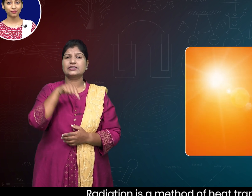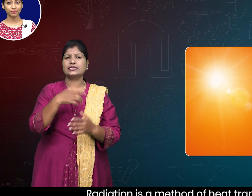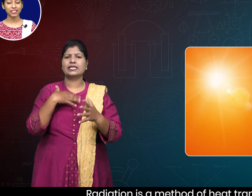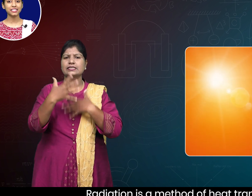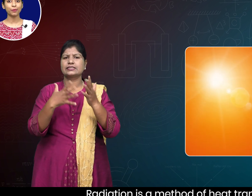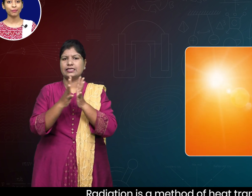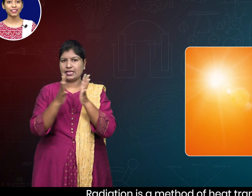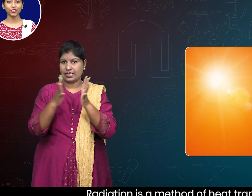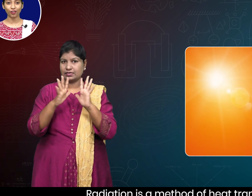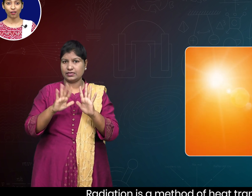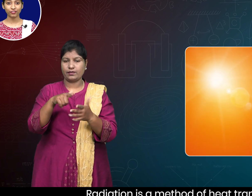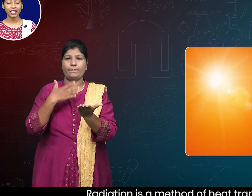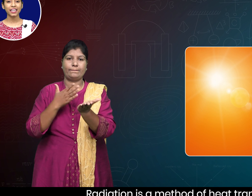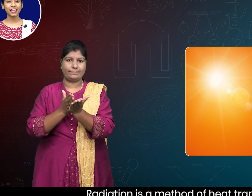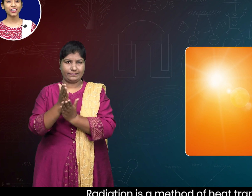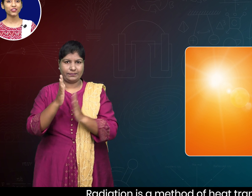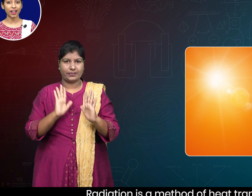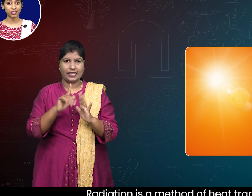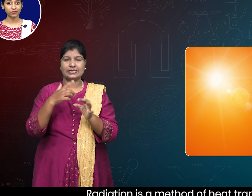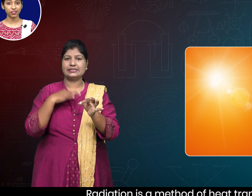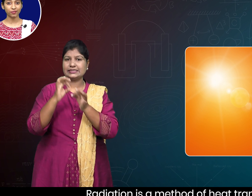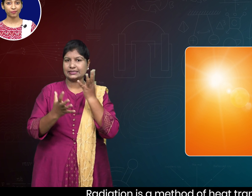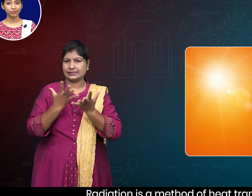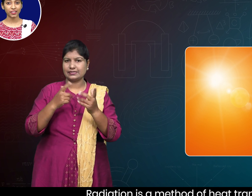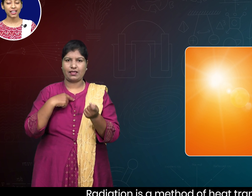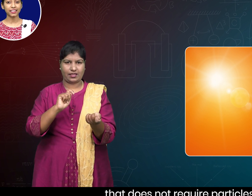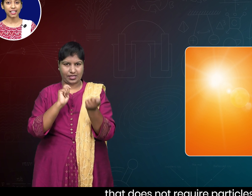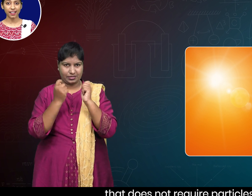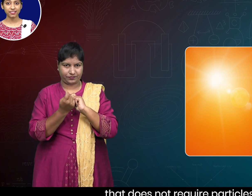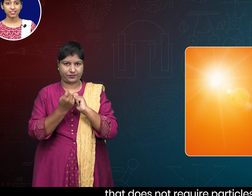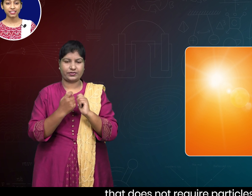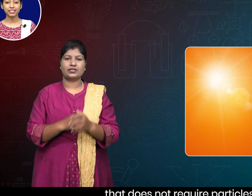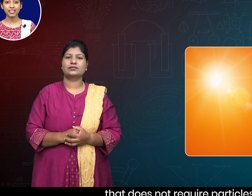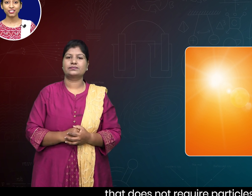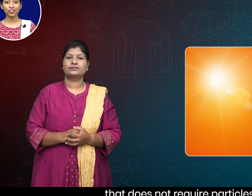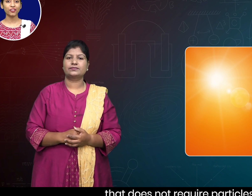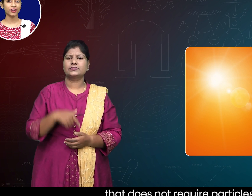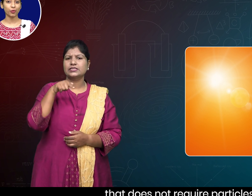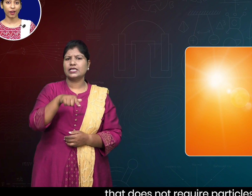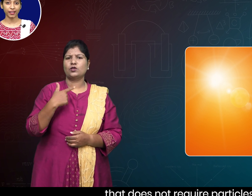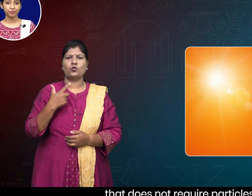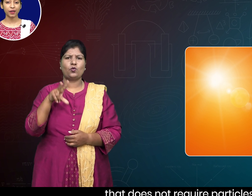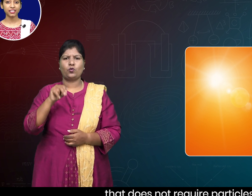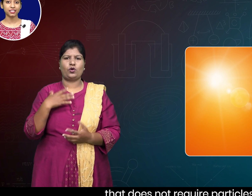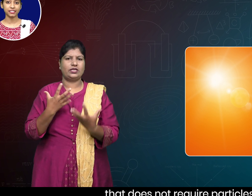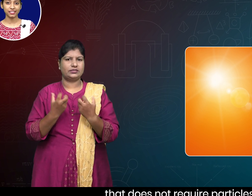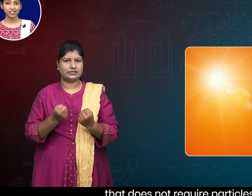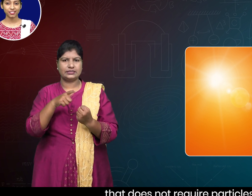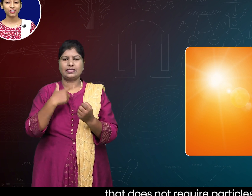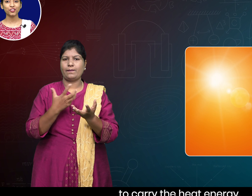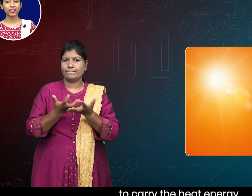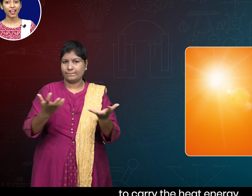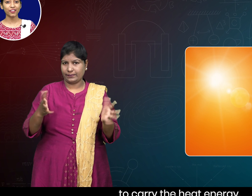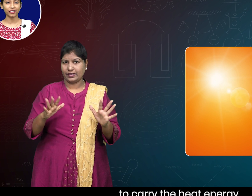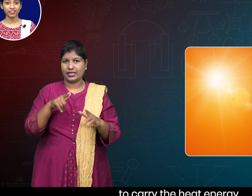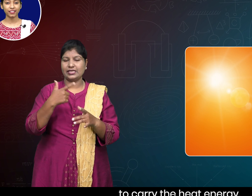Radiation is a method of heat transfer that does not require particles